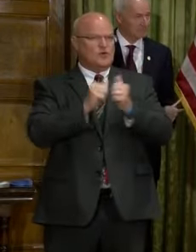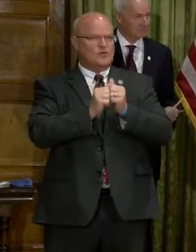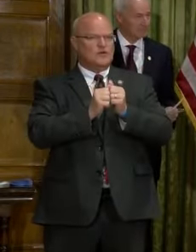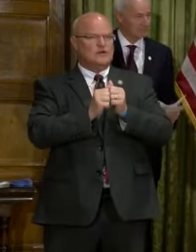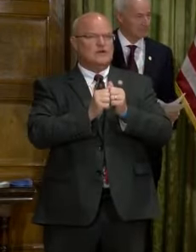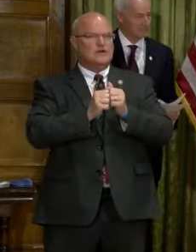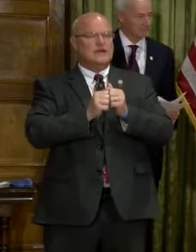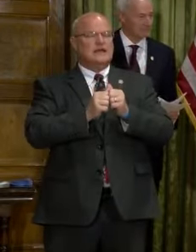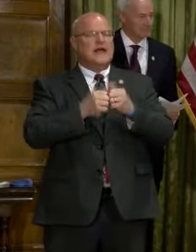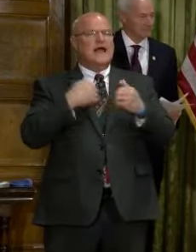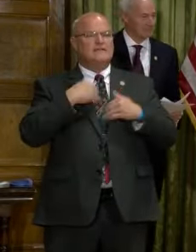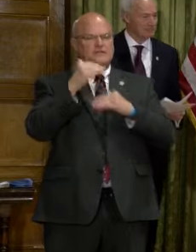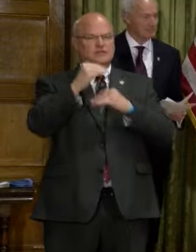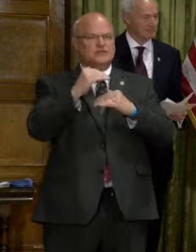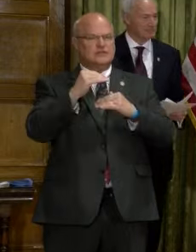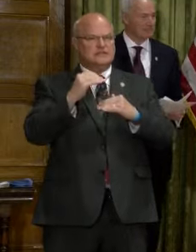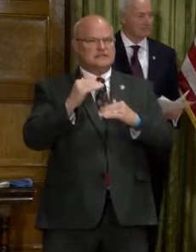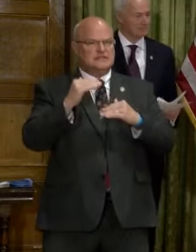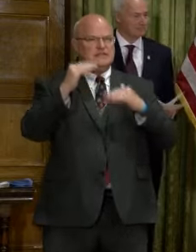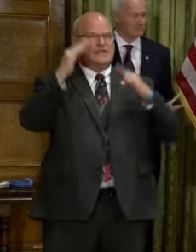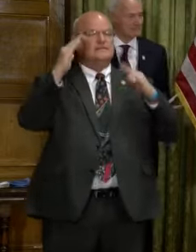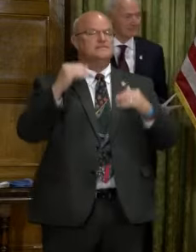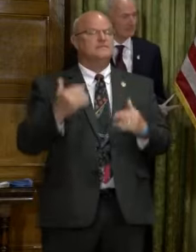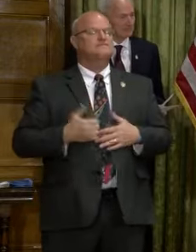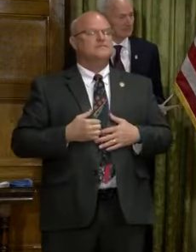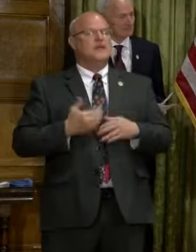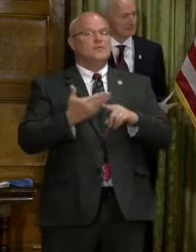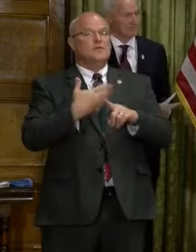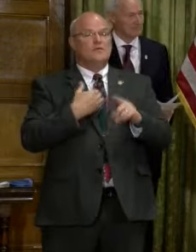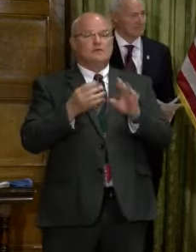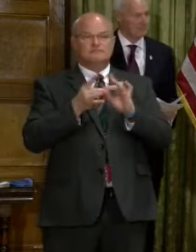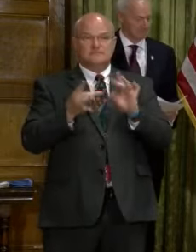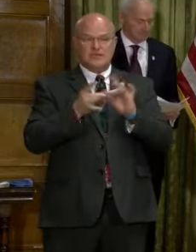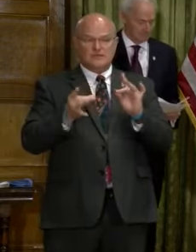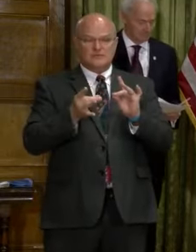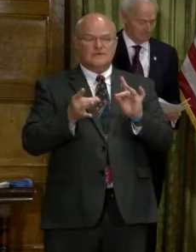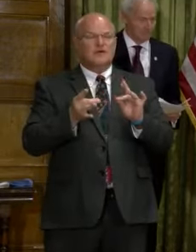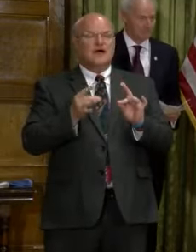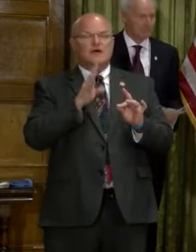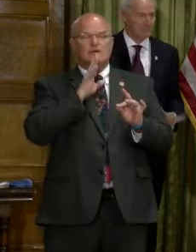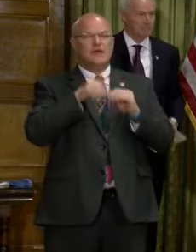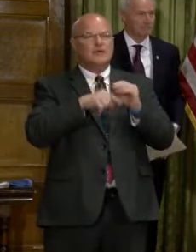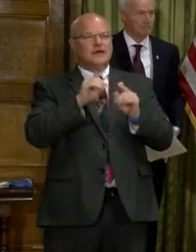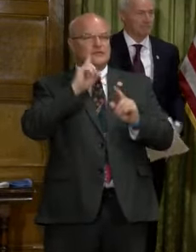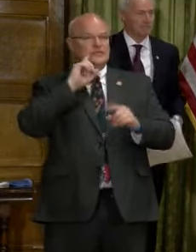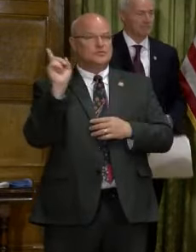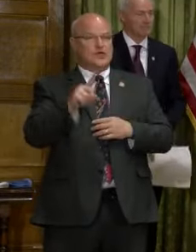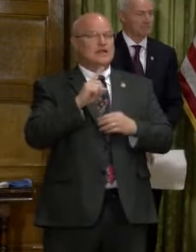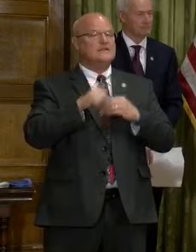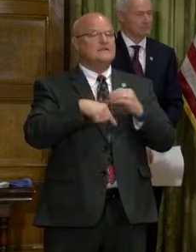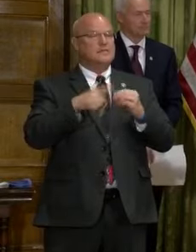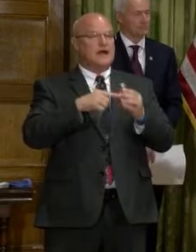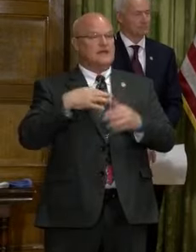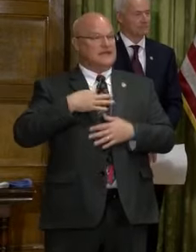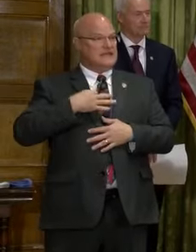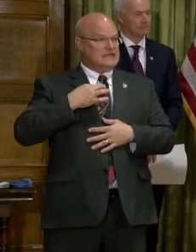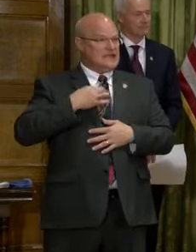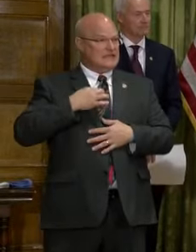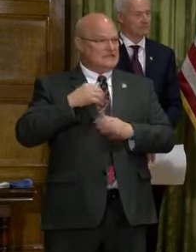rolling back these restrictions. Before I go over the numbers, I want to briefly talk about the directive, about the